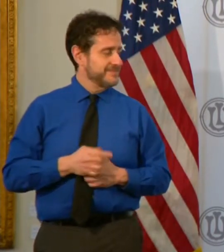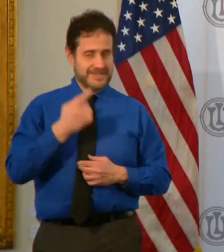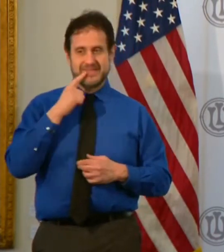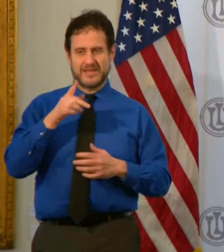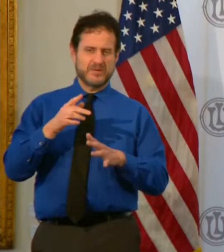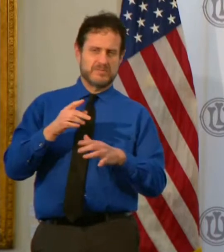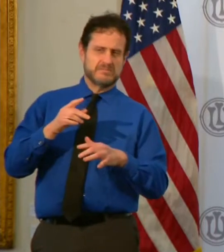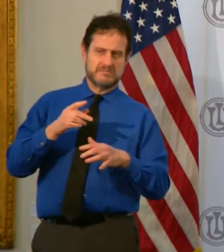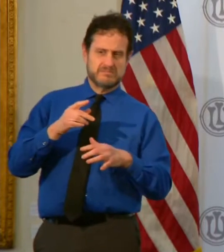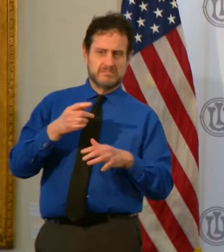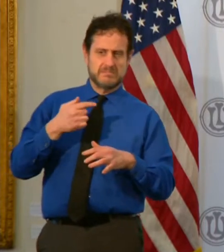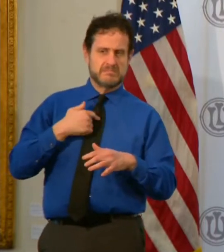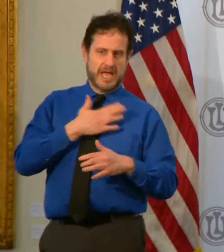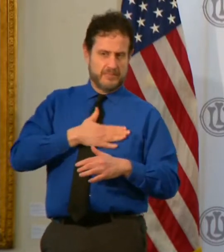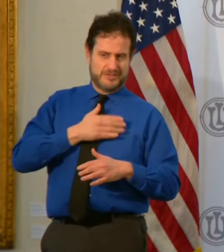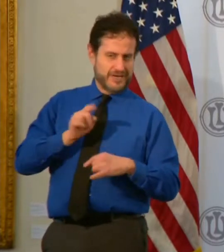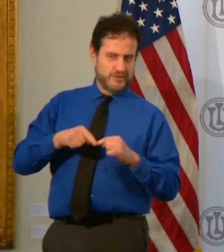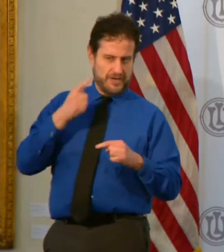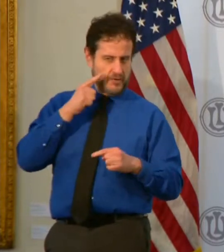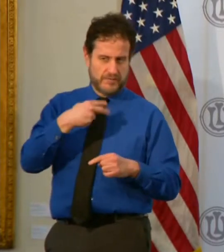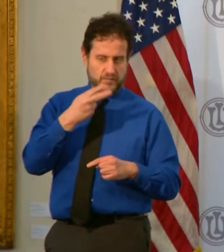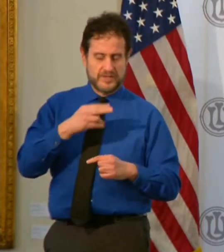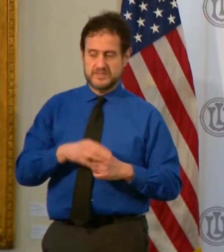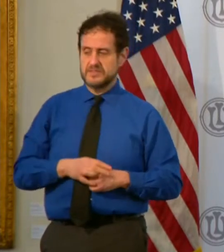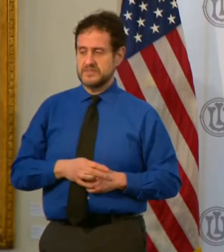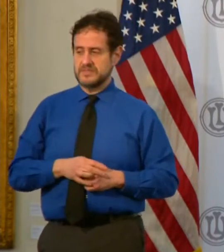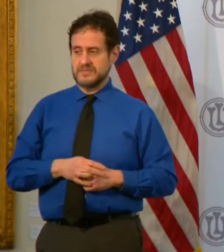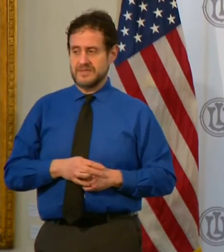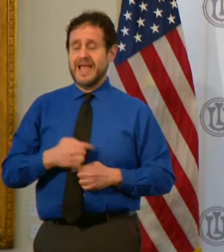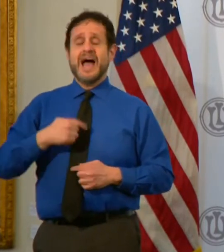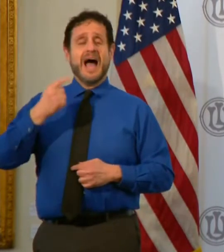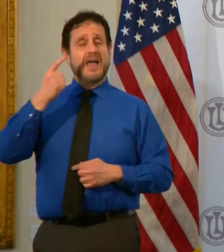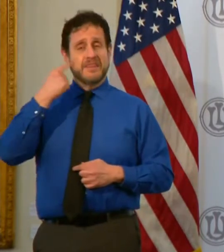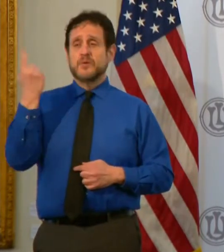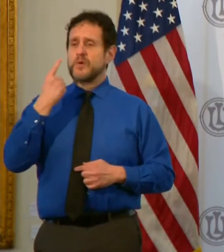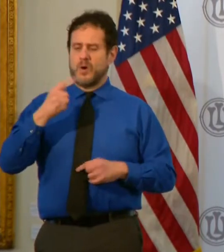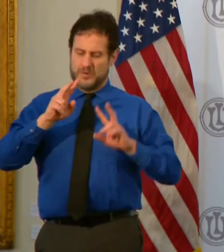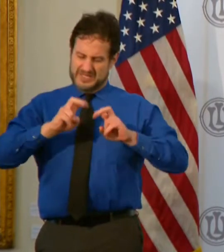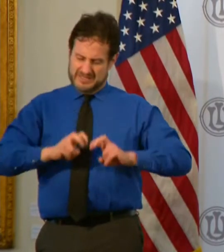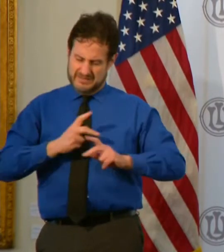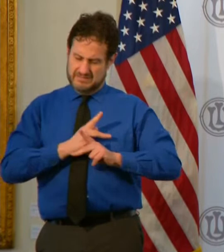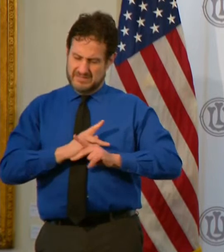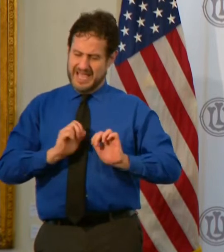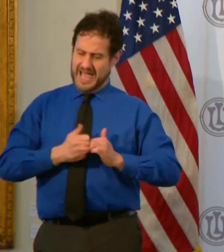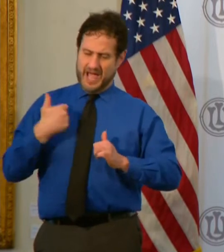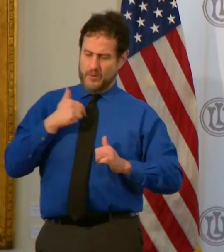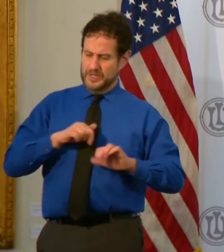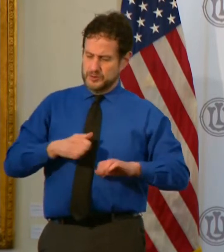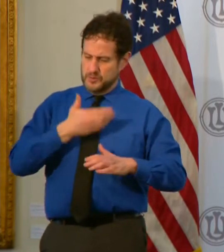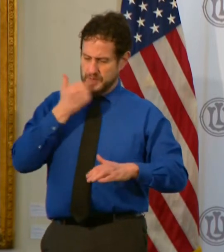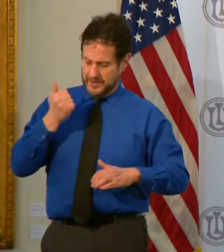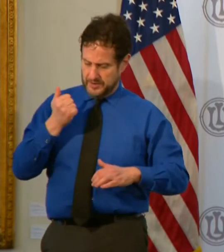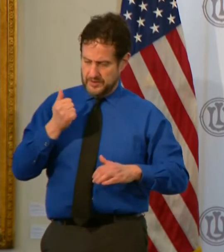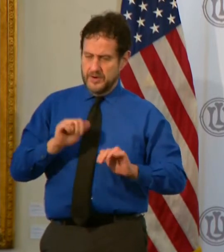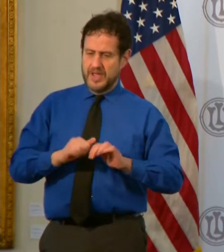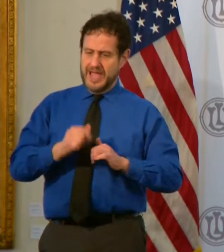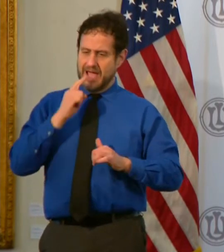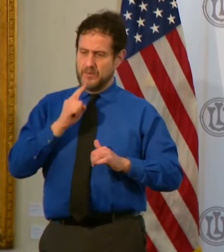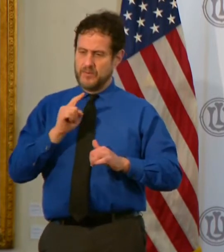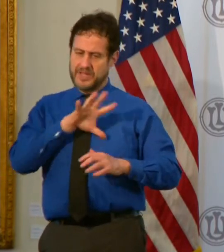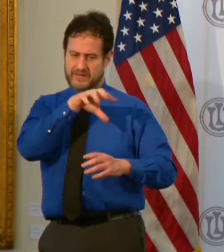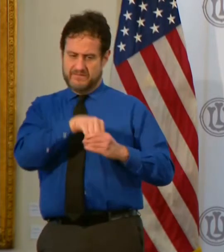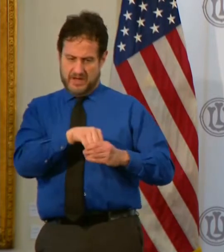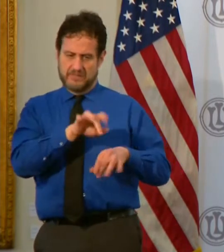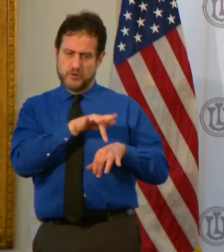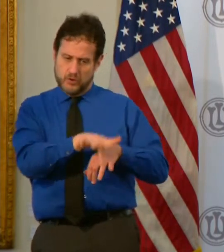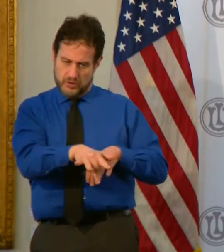voice. Listen, I think we are always examining what we can do better. How do we engage earlier on cases?